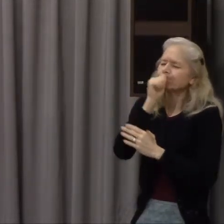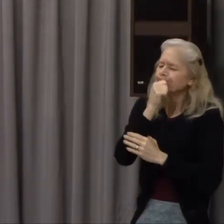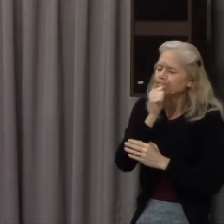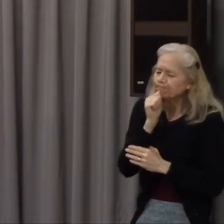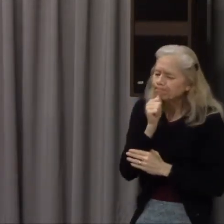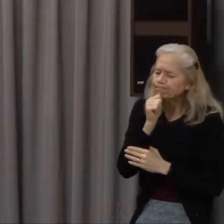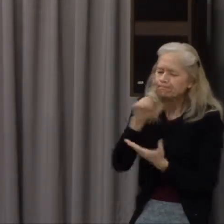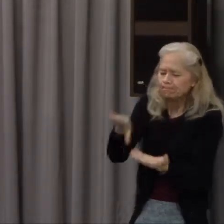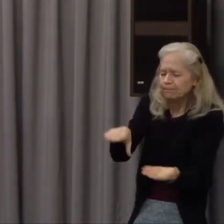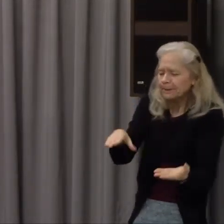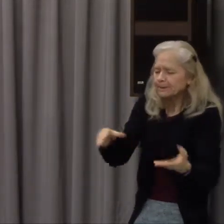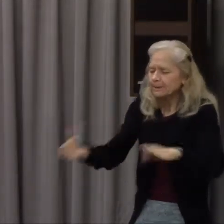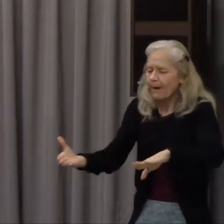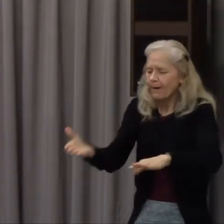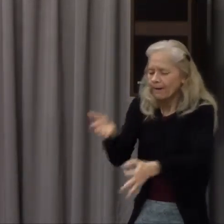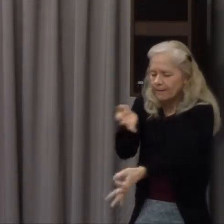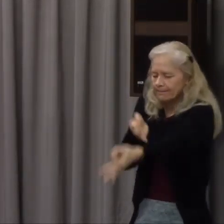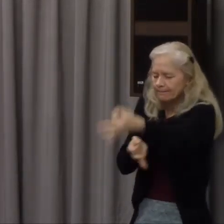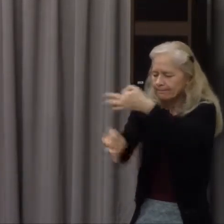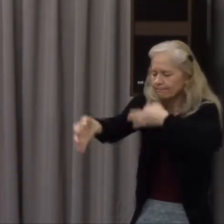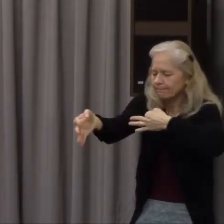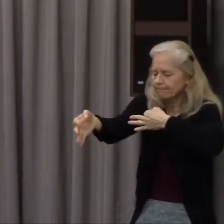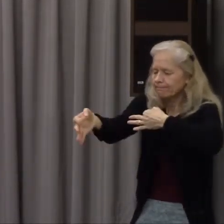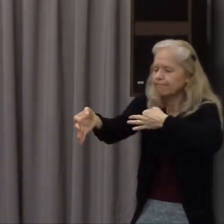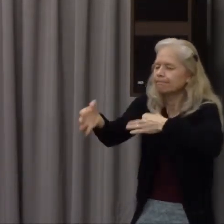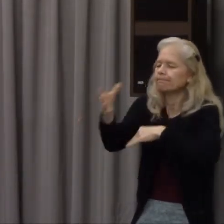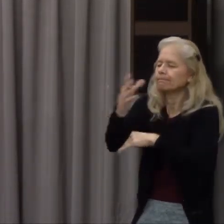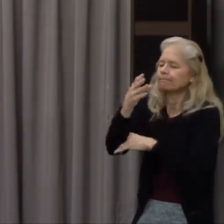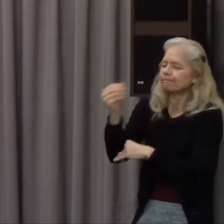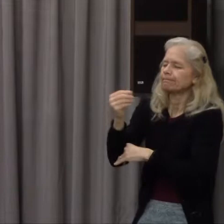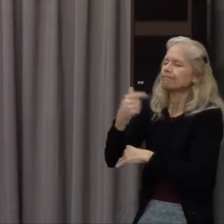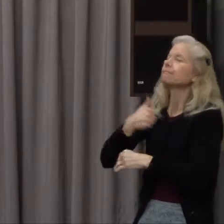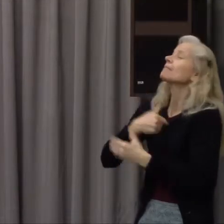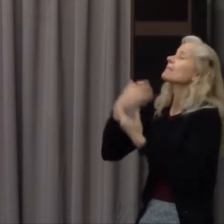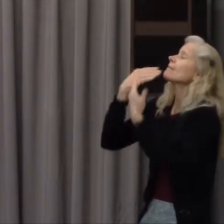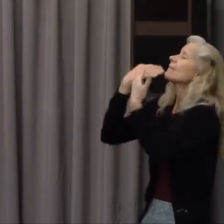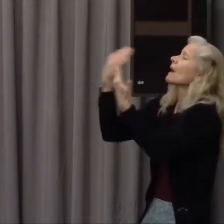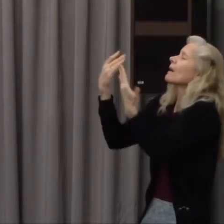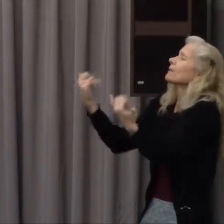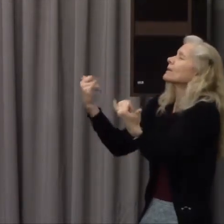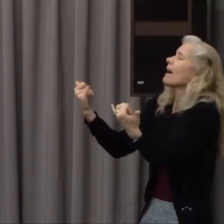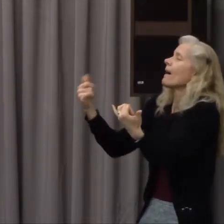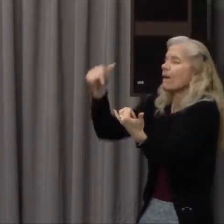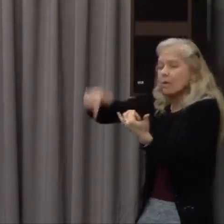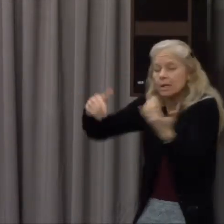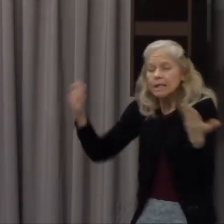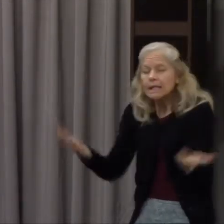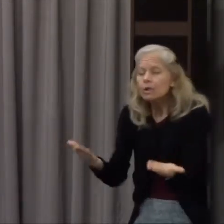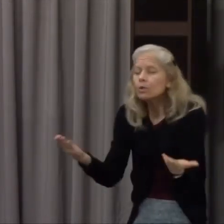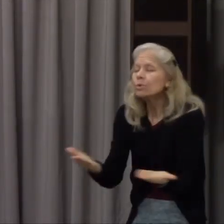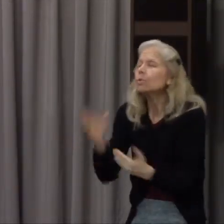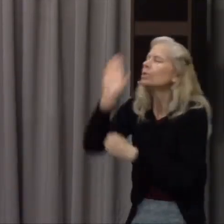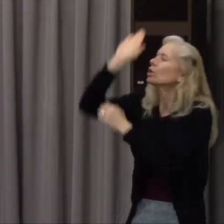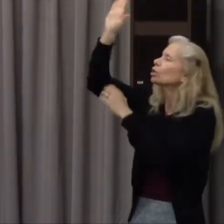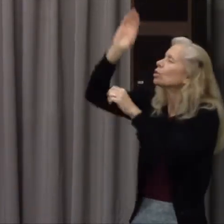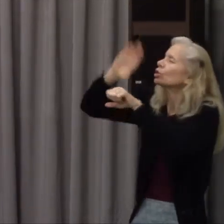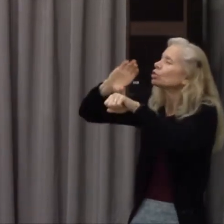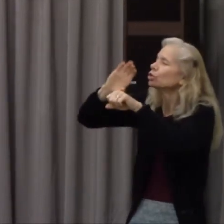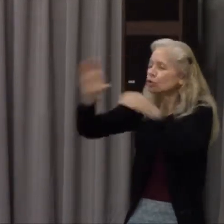morning. Lord, that we would be edified, that you'd be glorified. Pray for my dear wife, relaying the